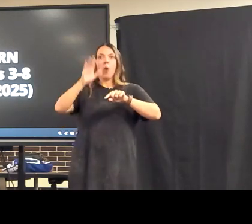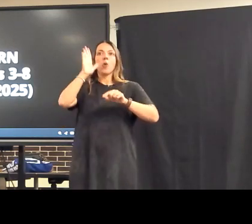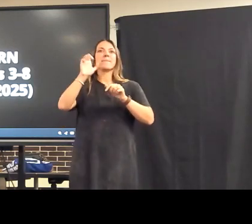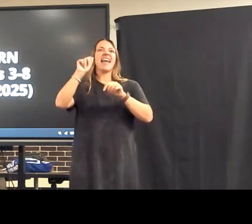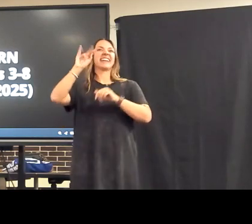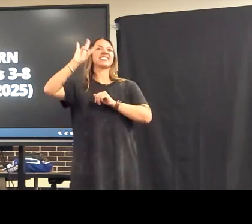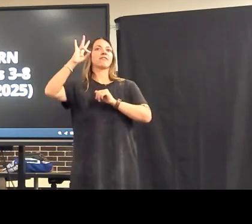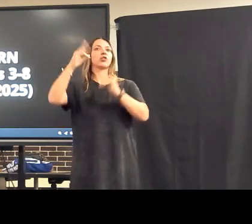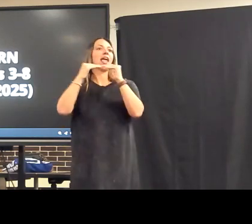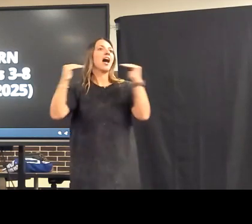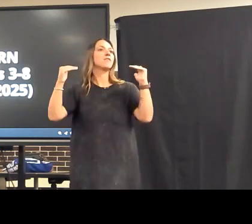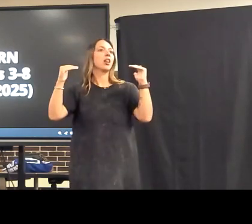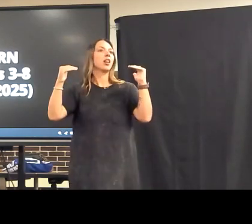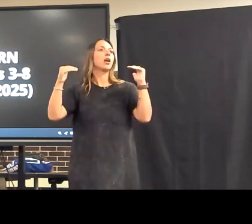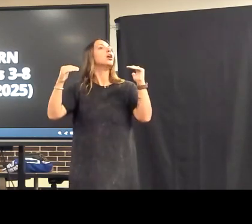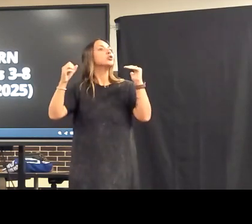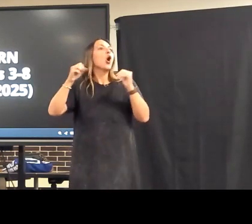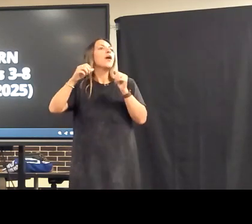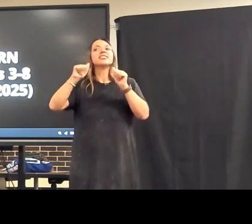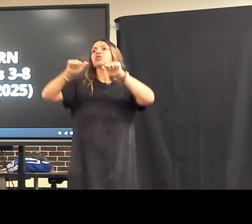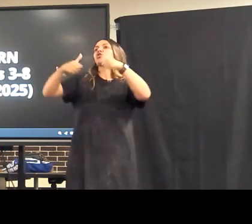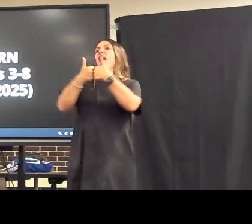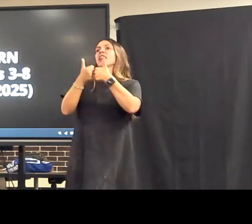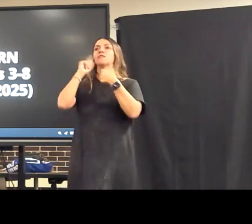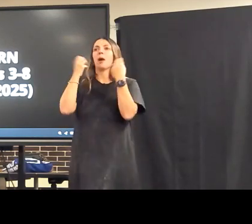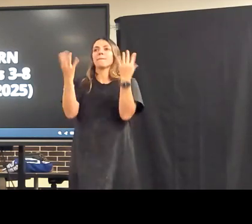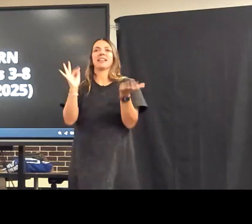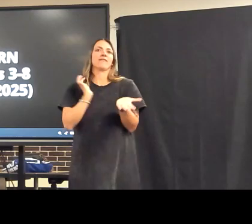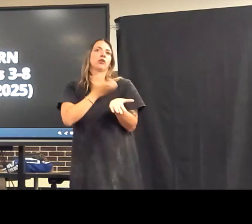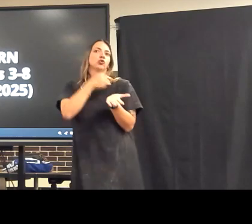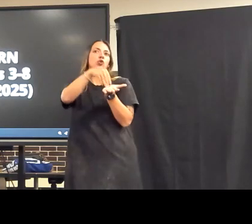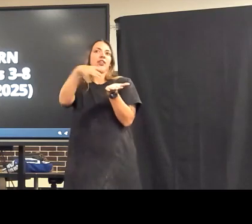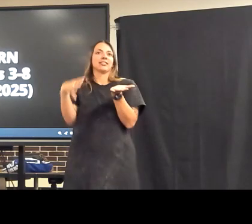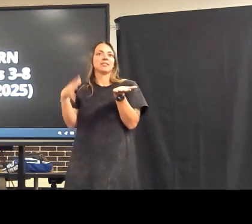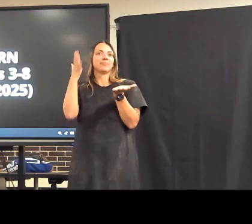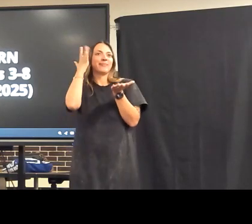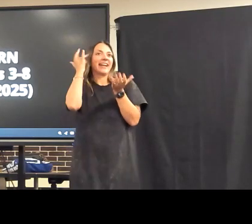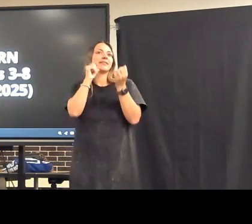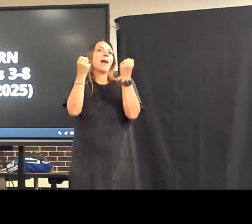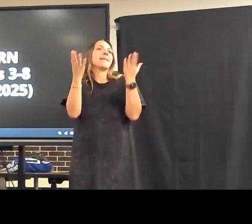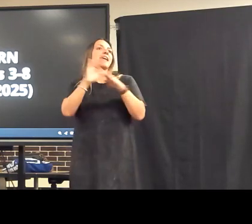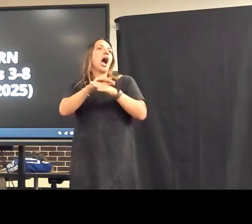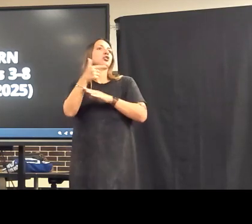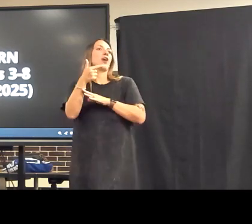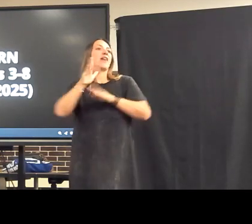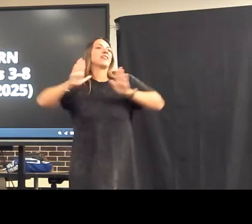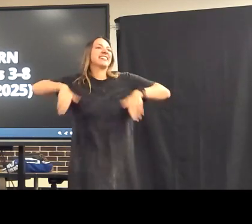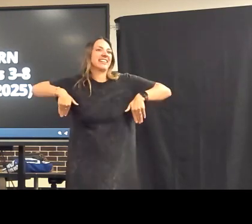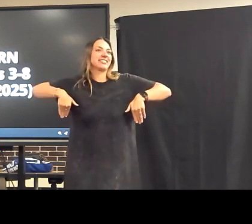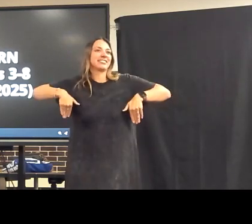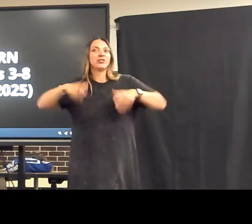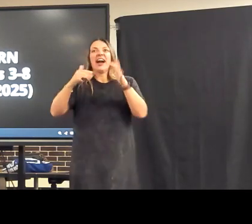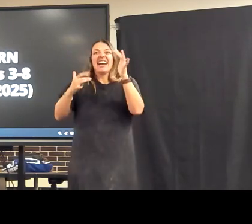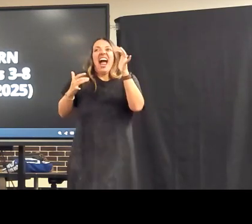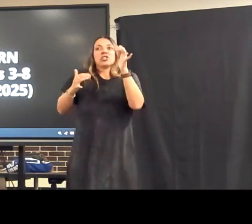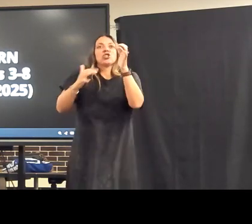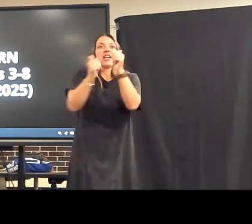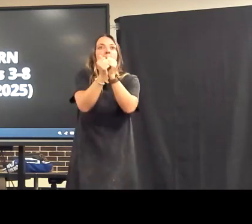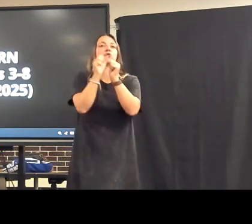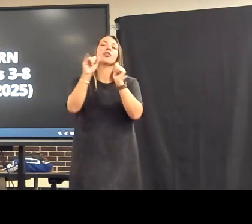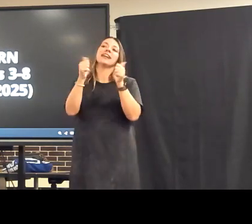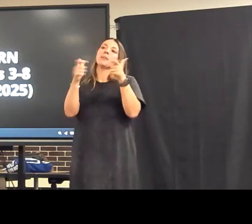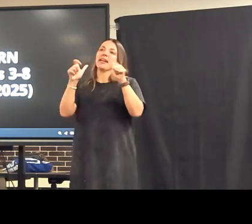my answers are going to reflect that. They're not going to be at a 7th grade level necessarily. So how, a lot